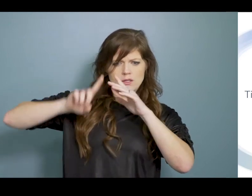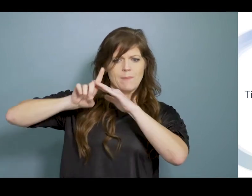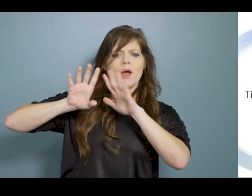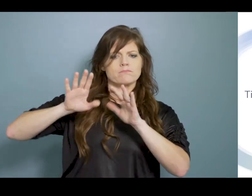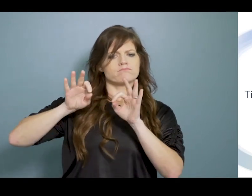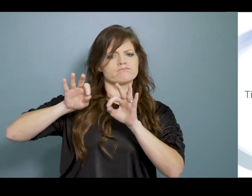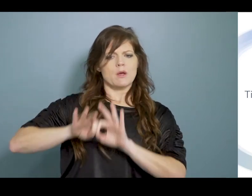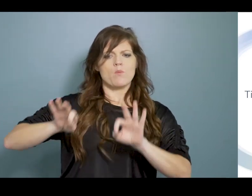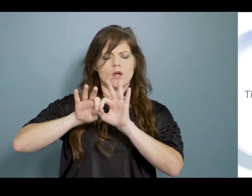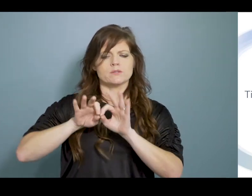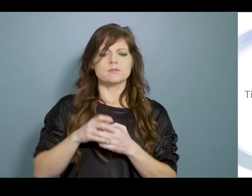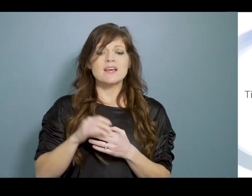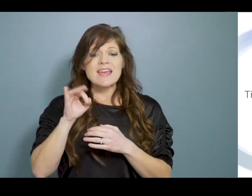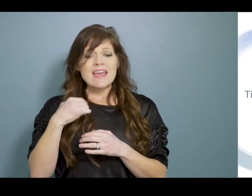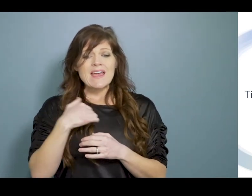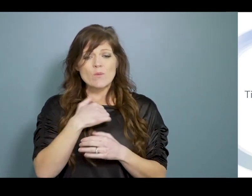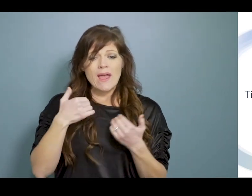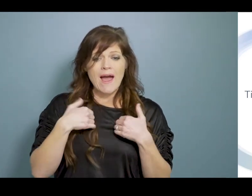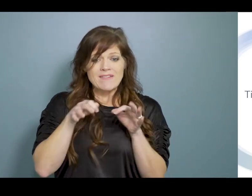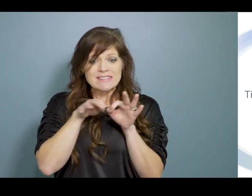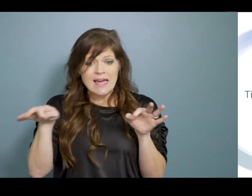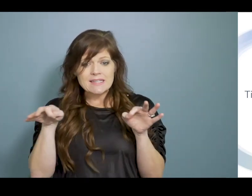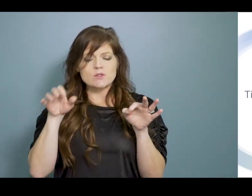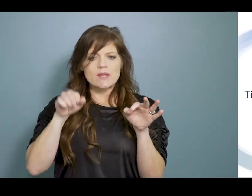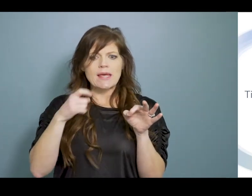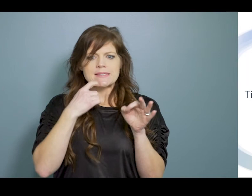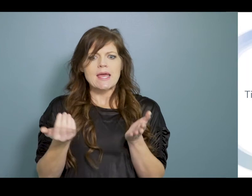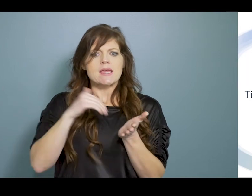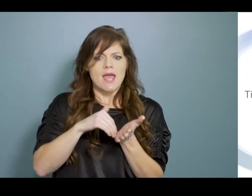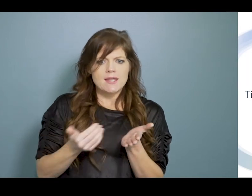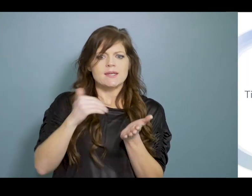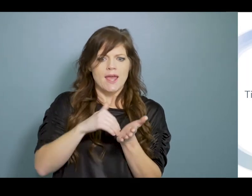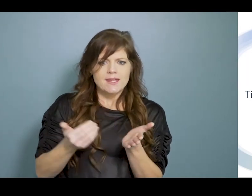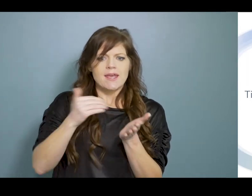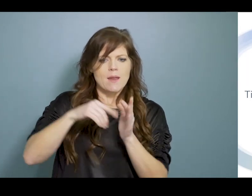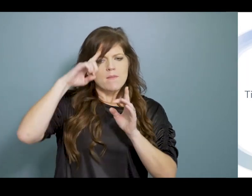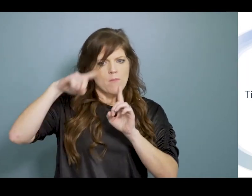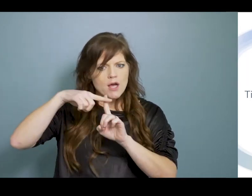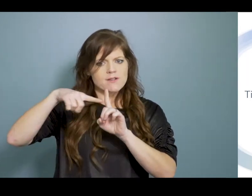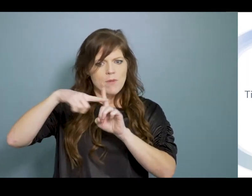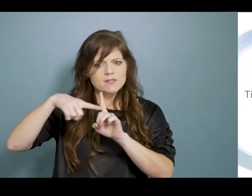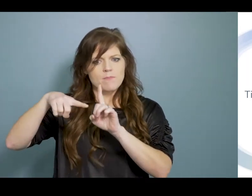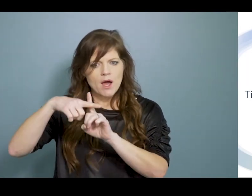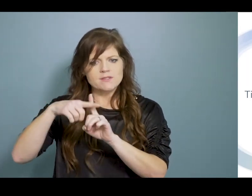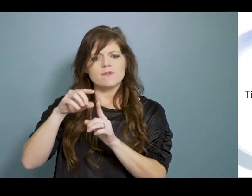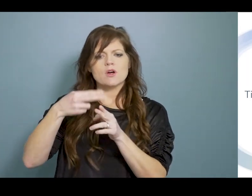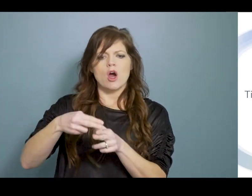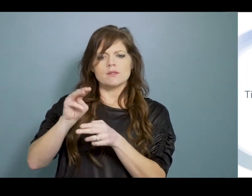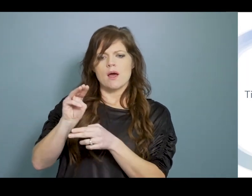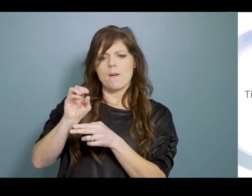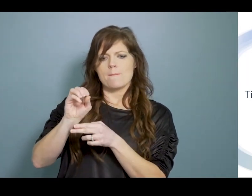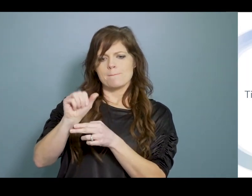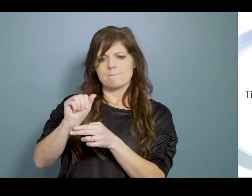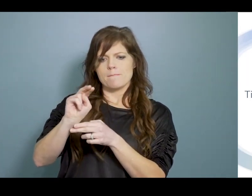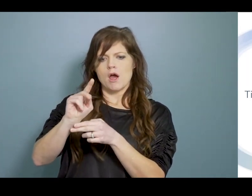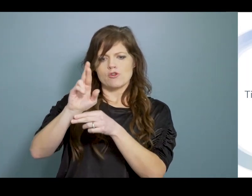finding a mantra that is helpful. I was actually just talking to a coworker about being able to say I did my best